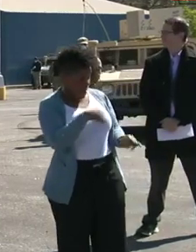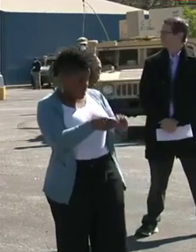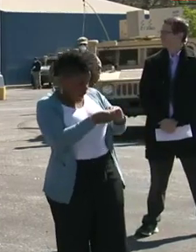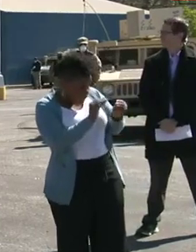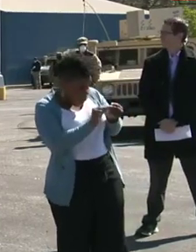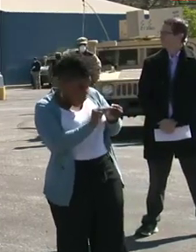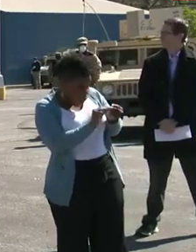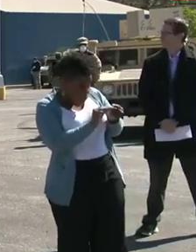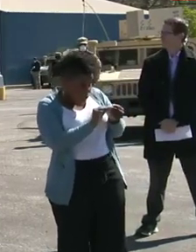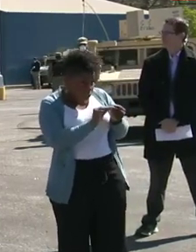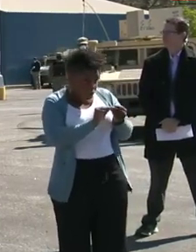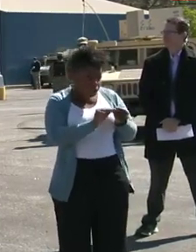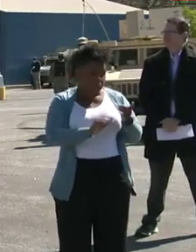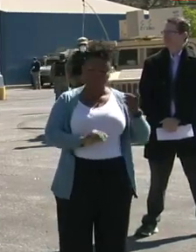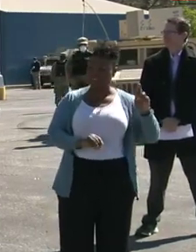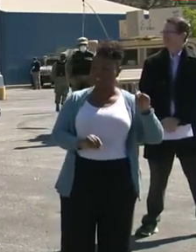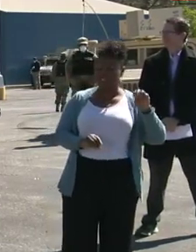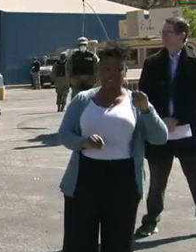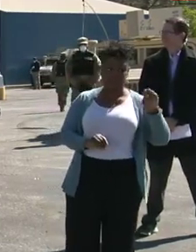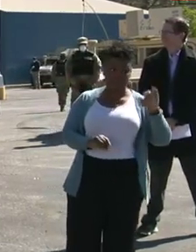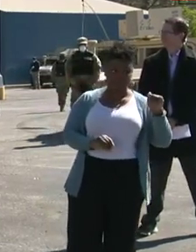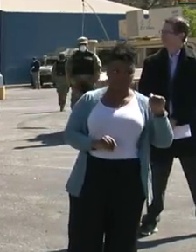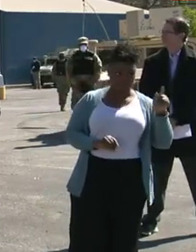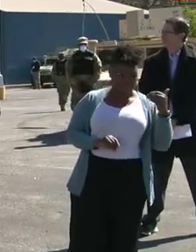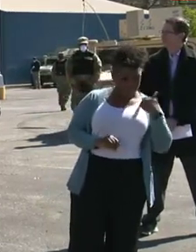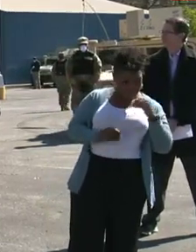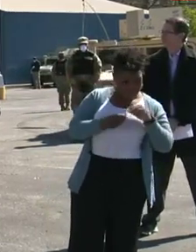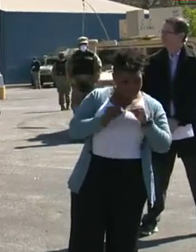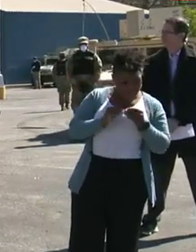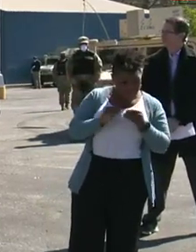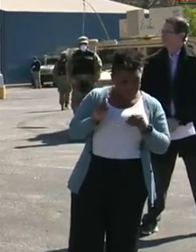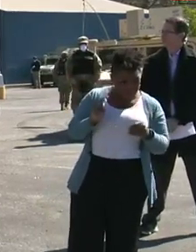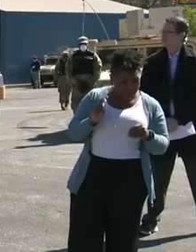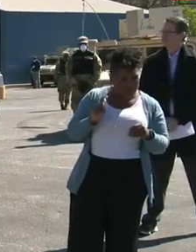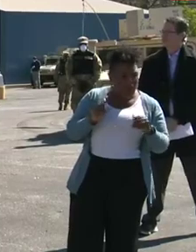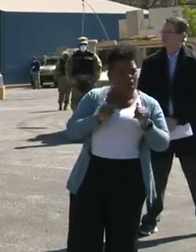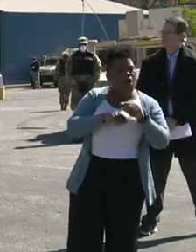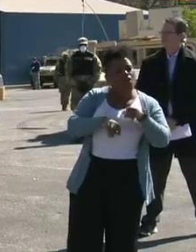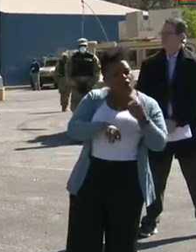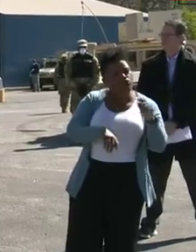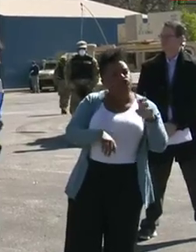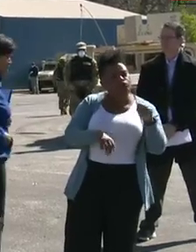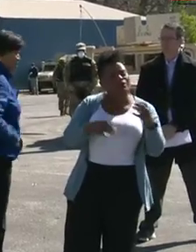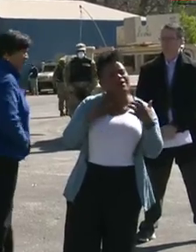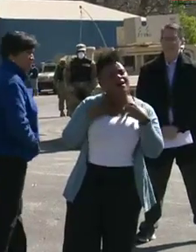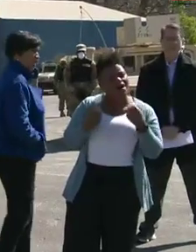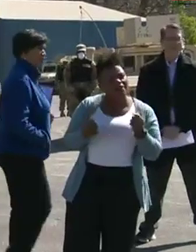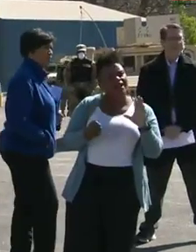Dr. Nesbitt, do you have that off, the number of long-term health care facilities?